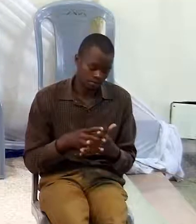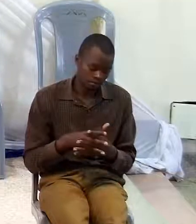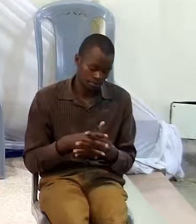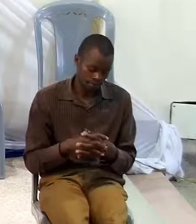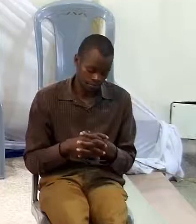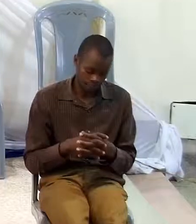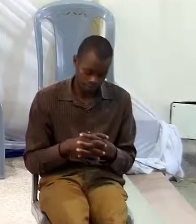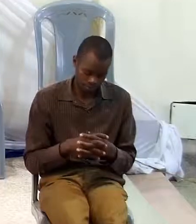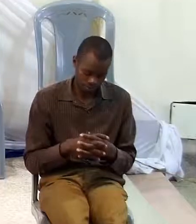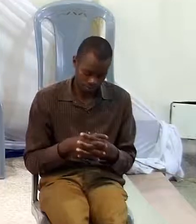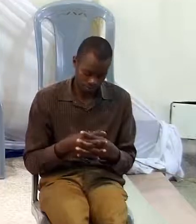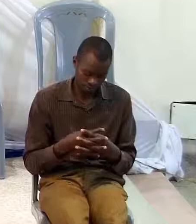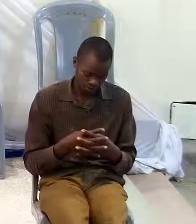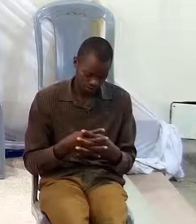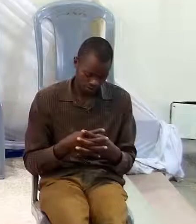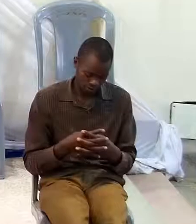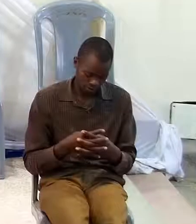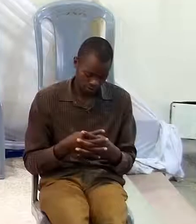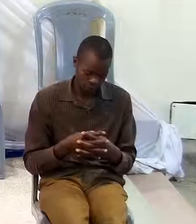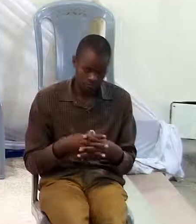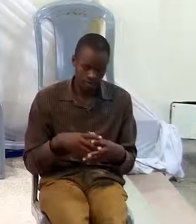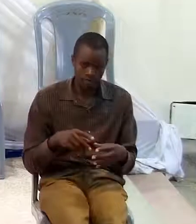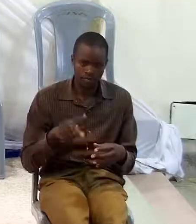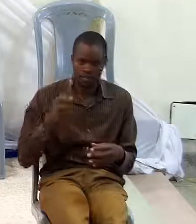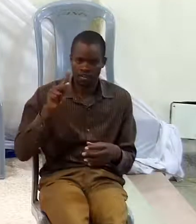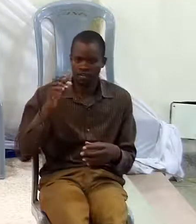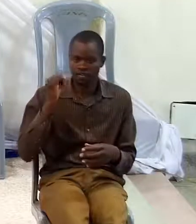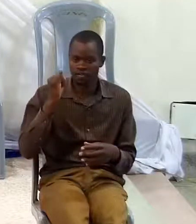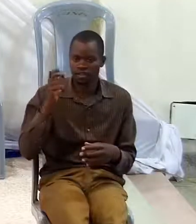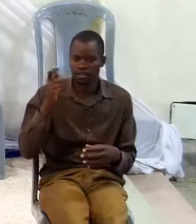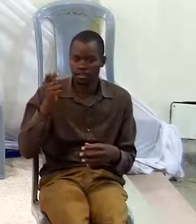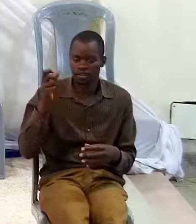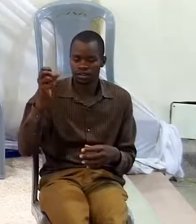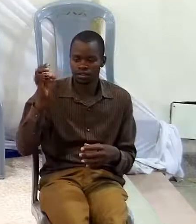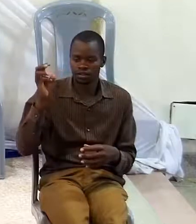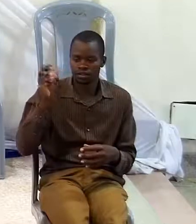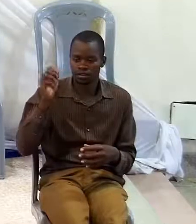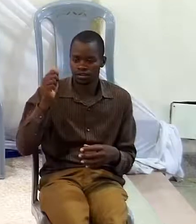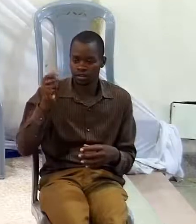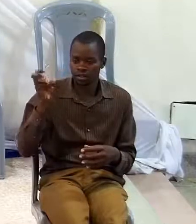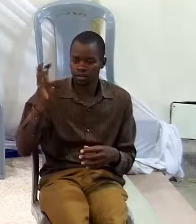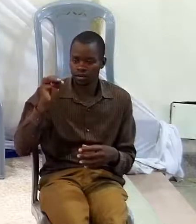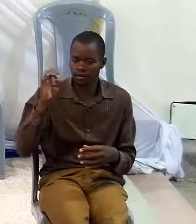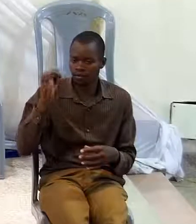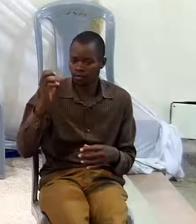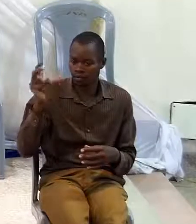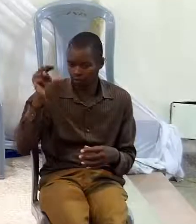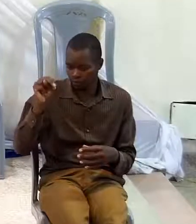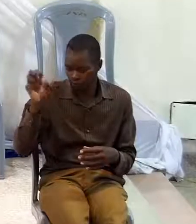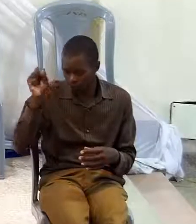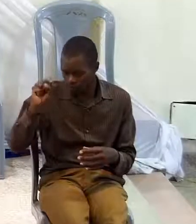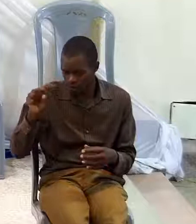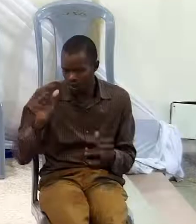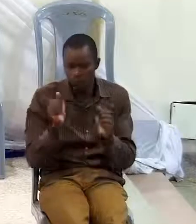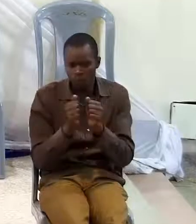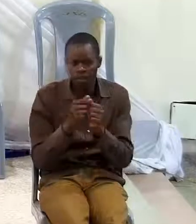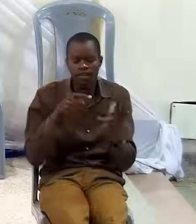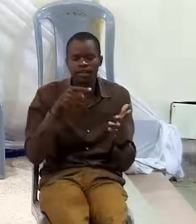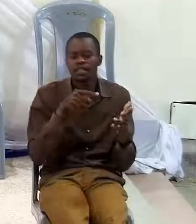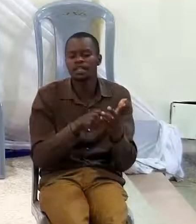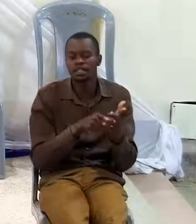vitamins like vitamin A, vitamin D, vitamin E, and vitamin K. So with this combination of cholesterol,